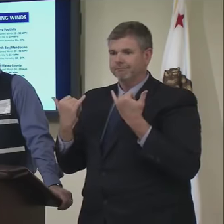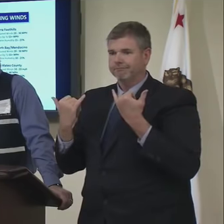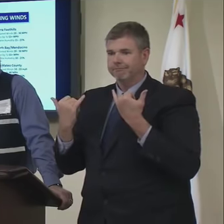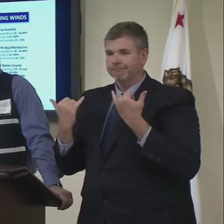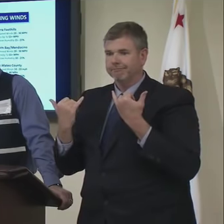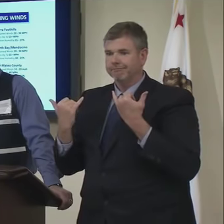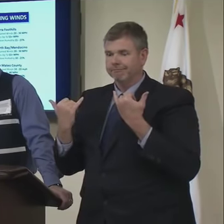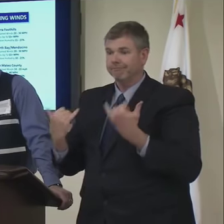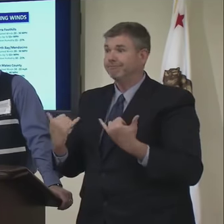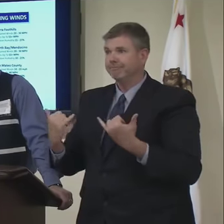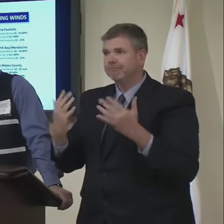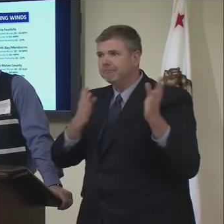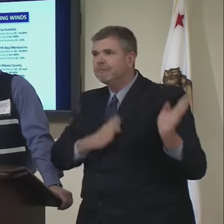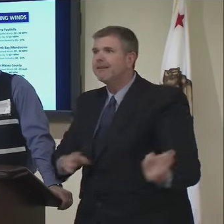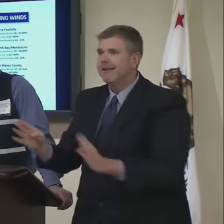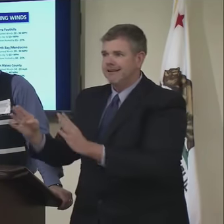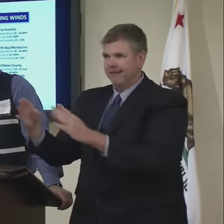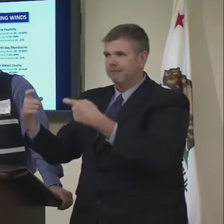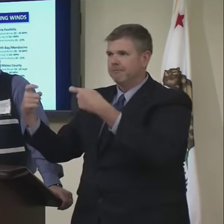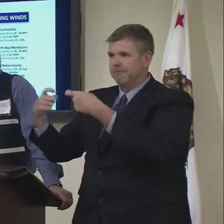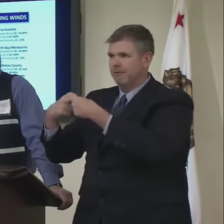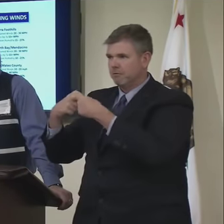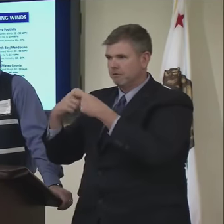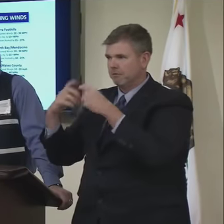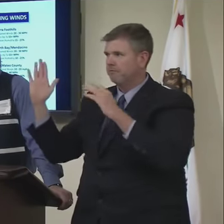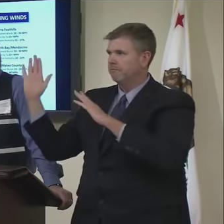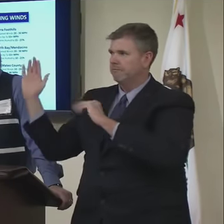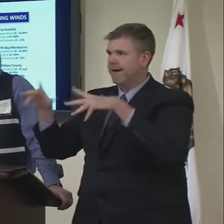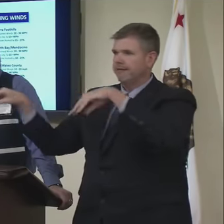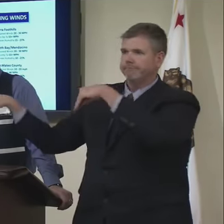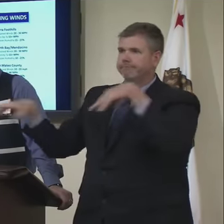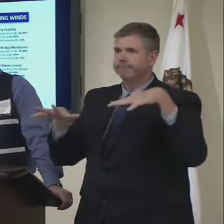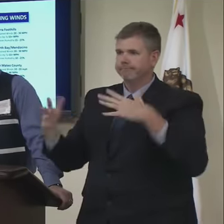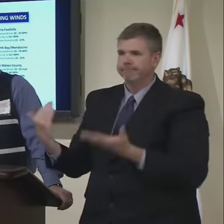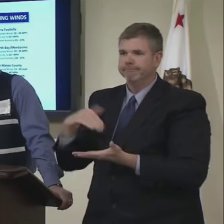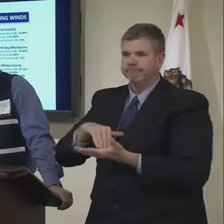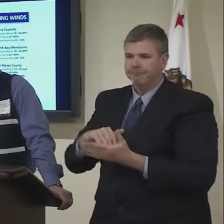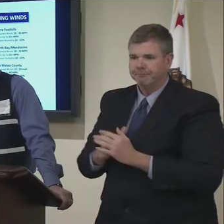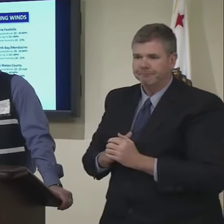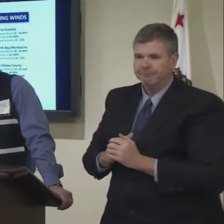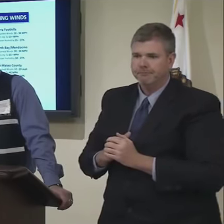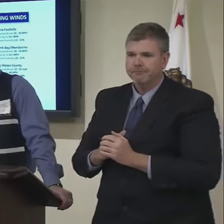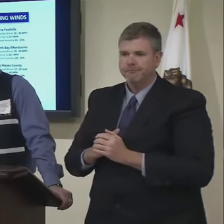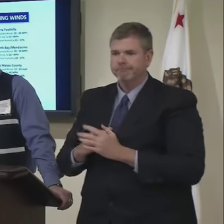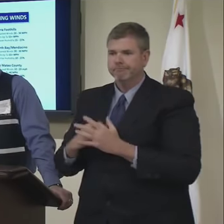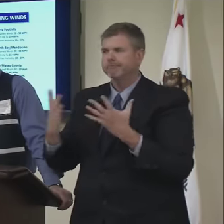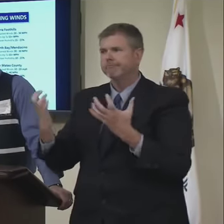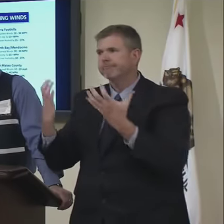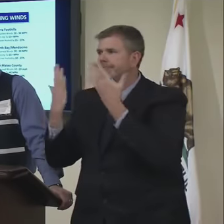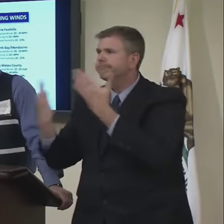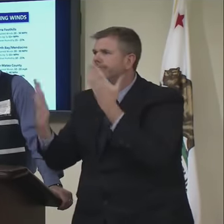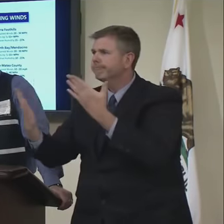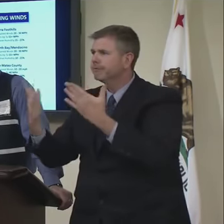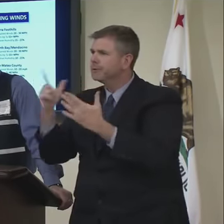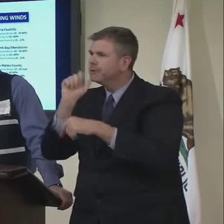Thanks for your work. Be careful, be safe, and look out for each